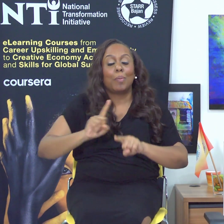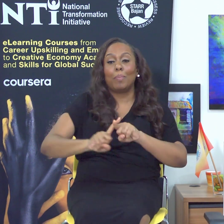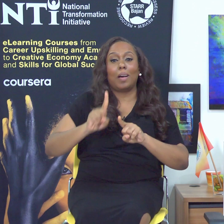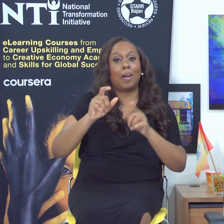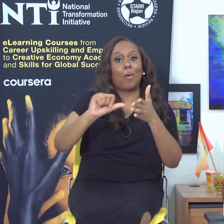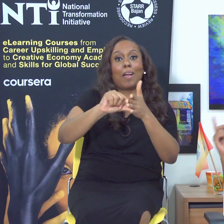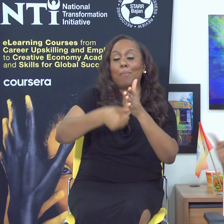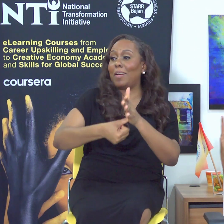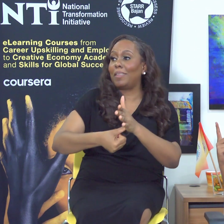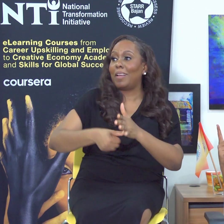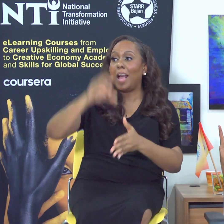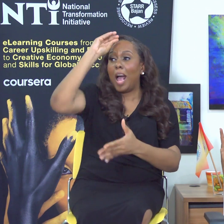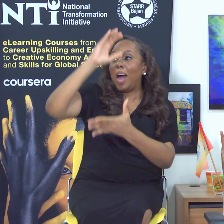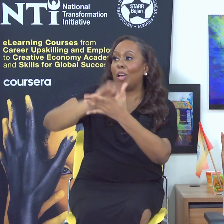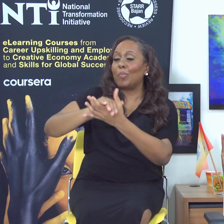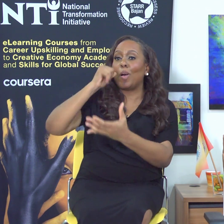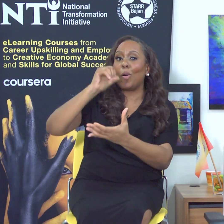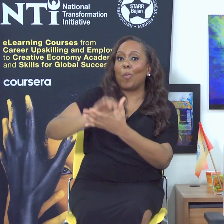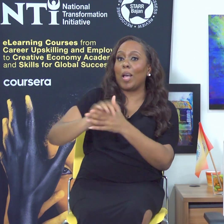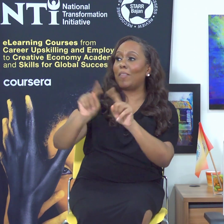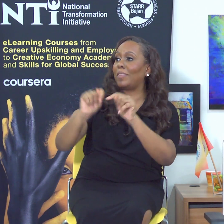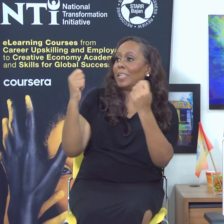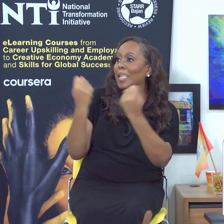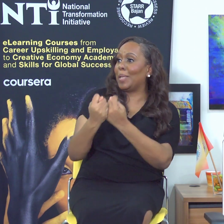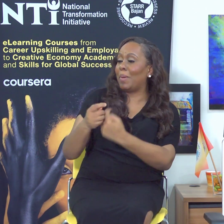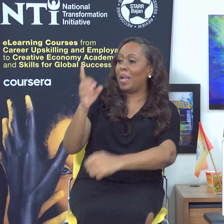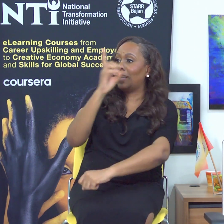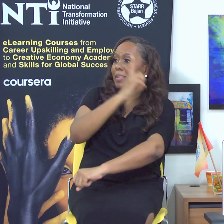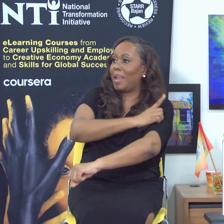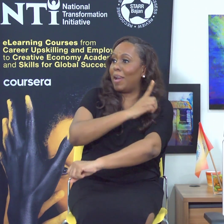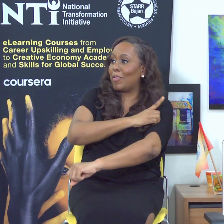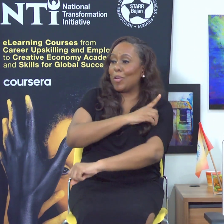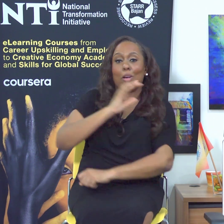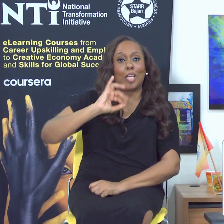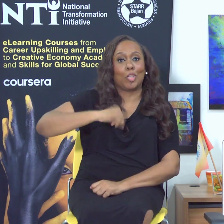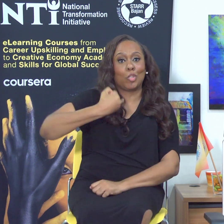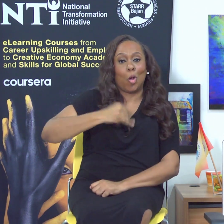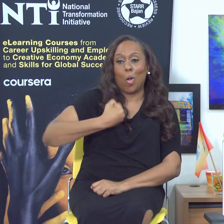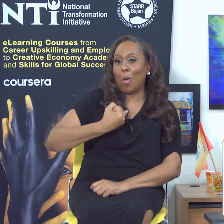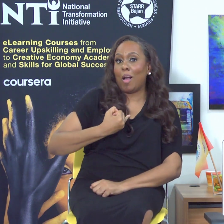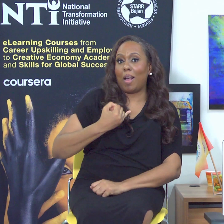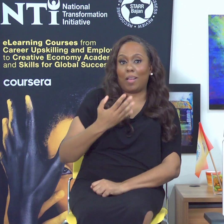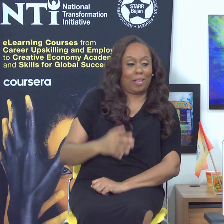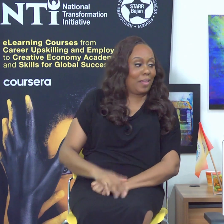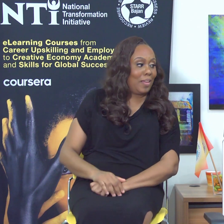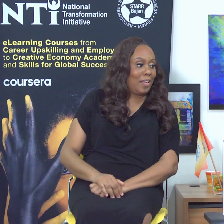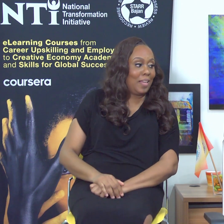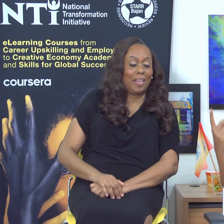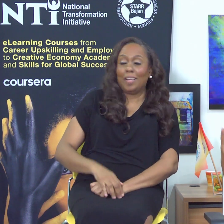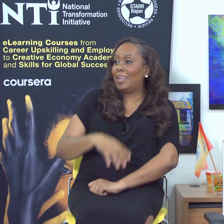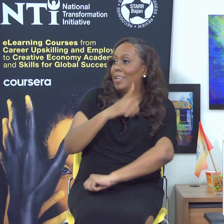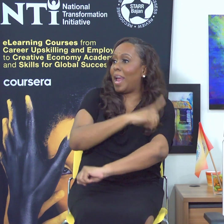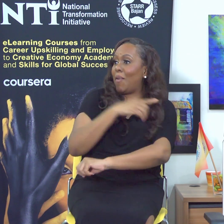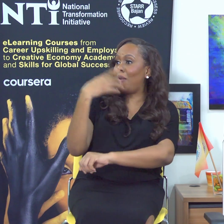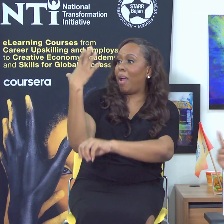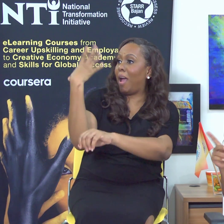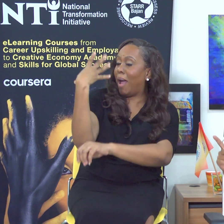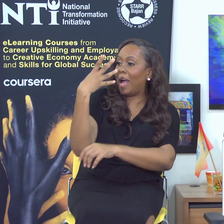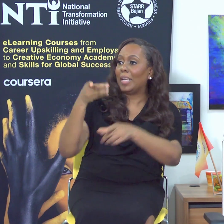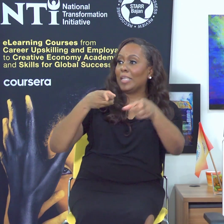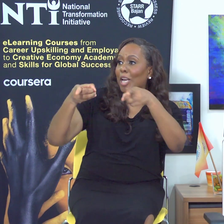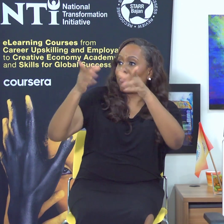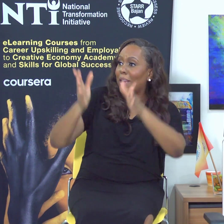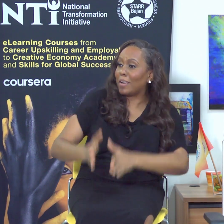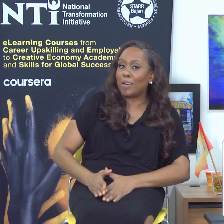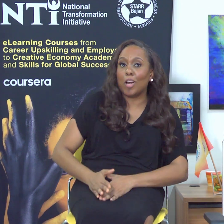and wife team behind the camera. We have Dario and Joy, who are brilliant. Dario is a cameraman and director,